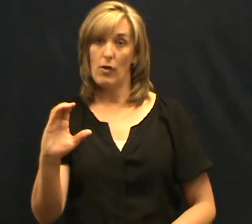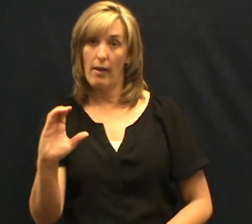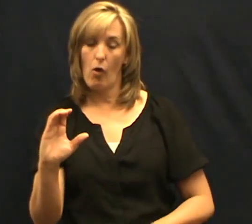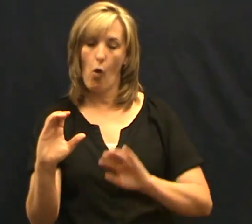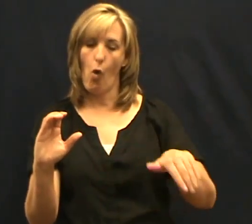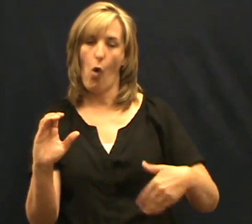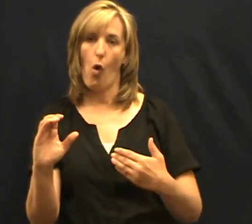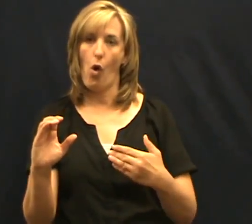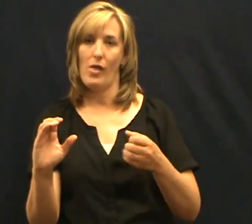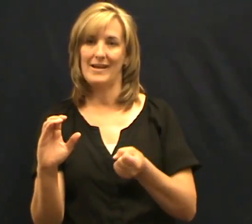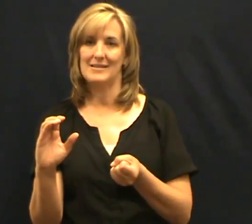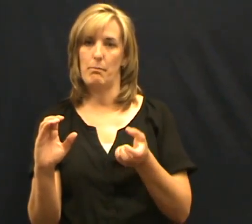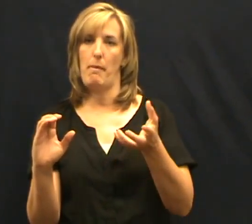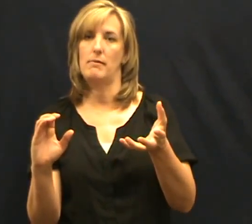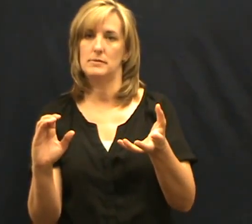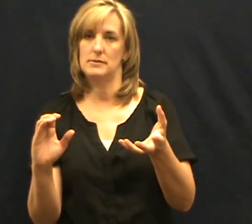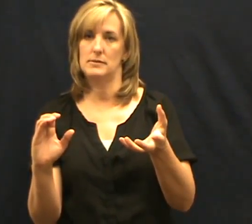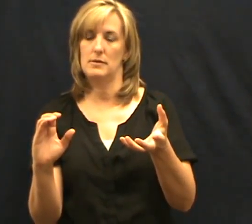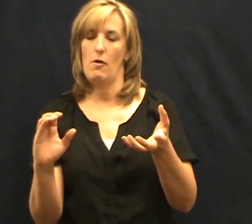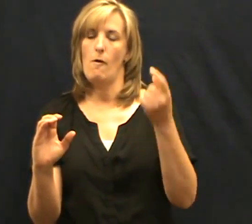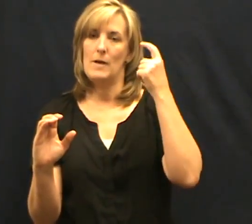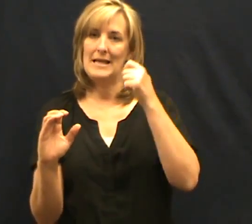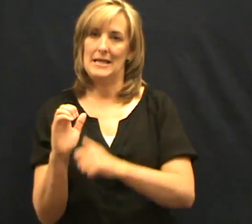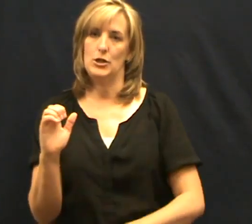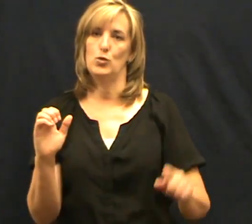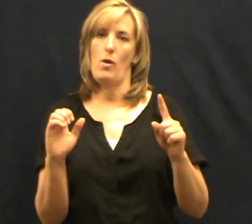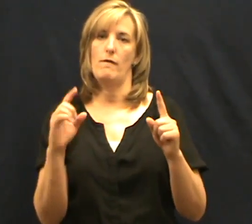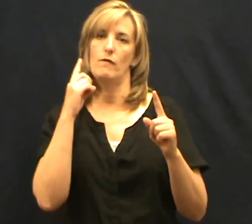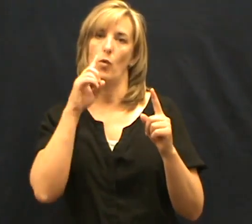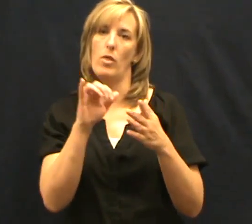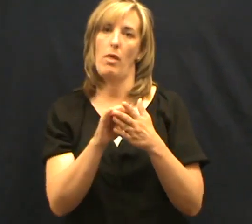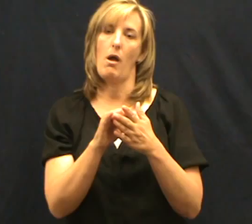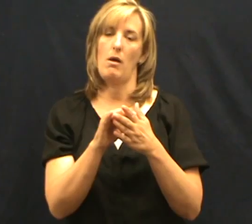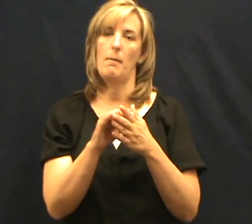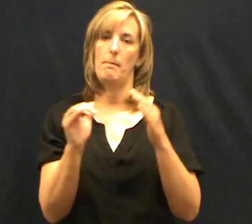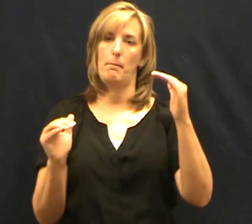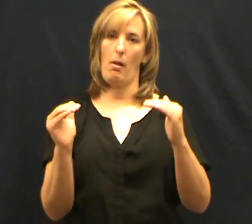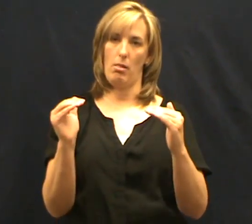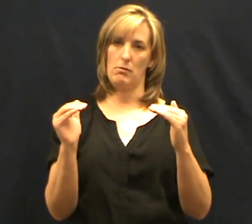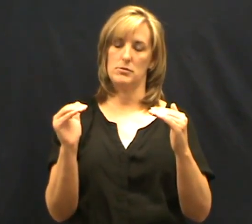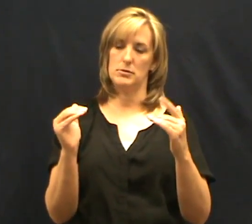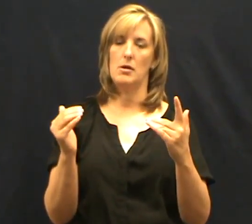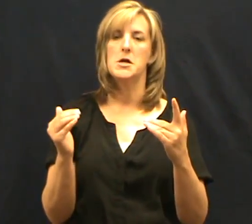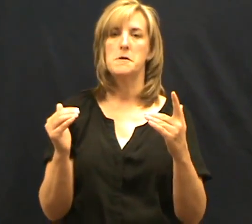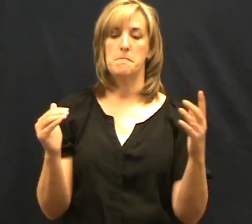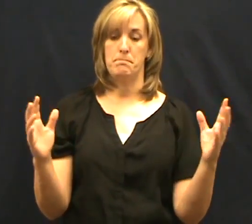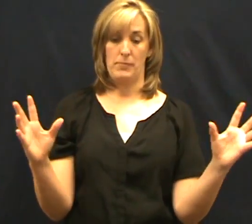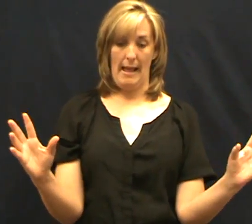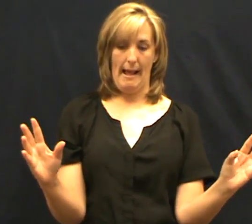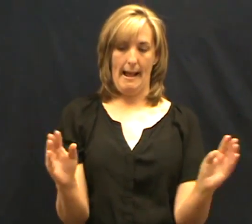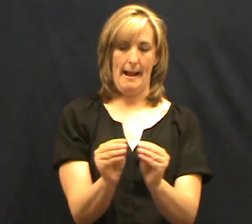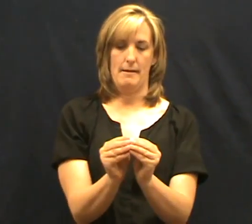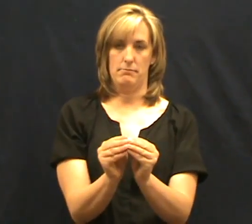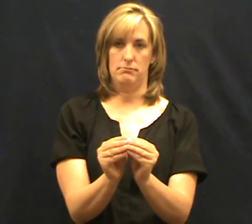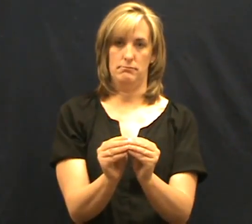accounts, each one of them, for the balance that's in each of those expense accounts. And when you add up your debits and credits in that entry, there's going